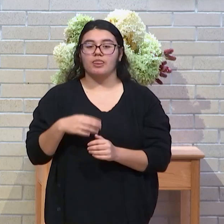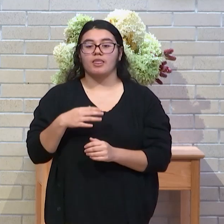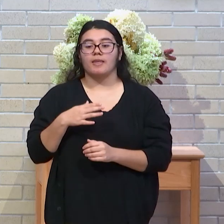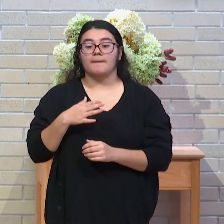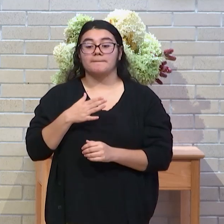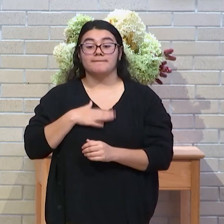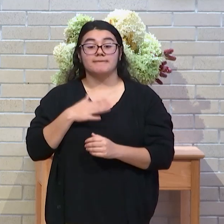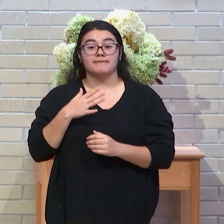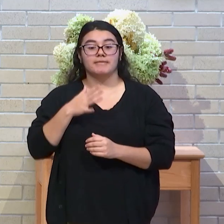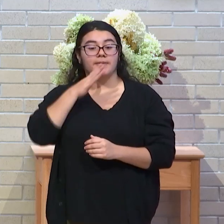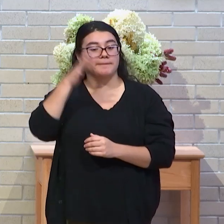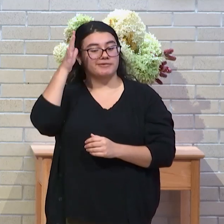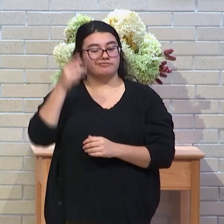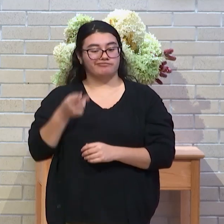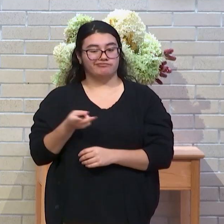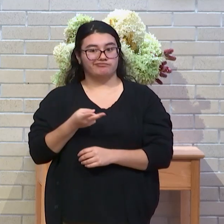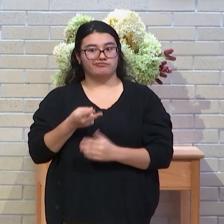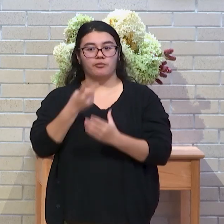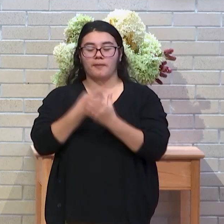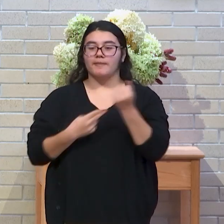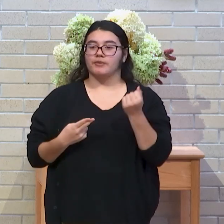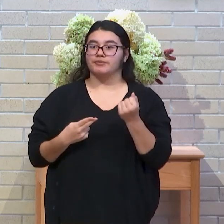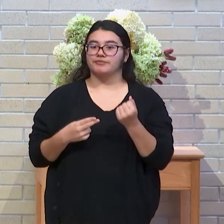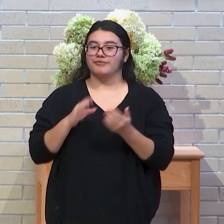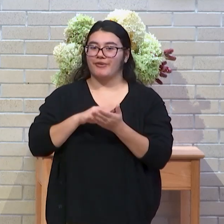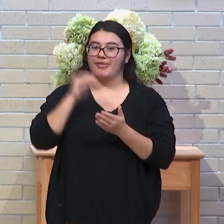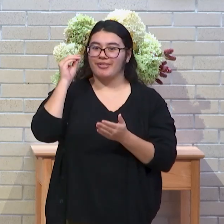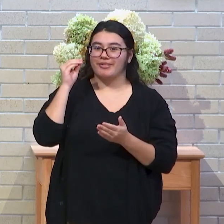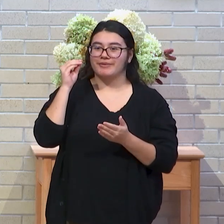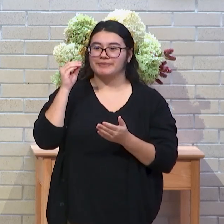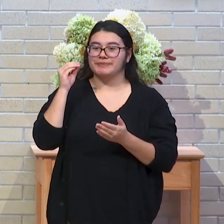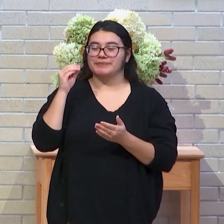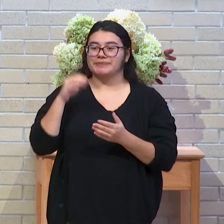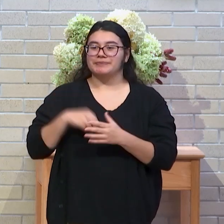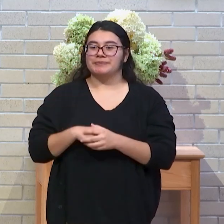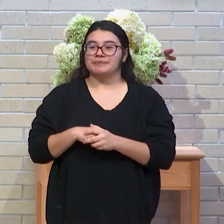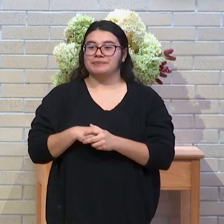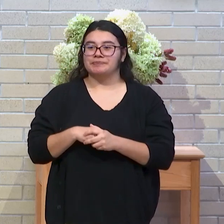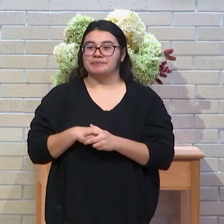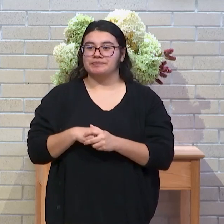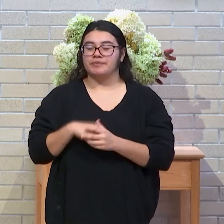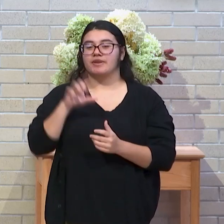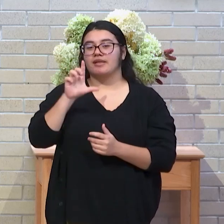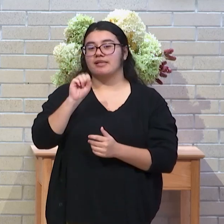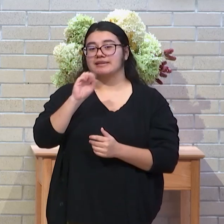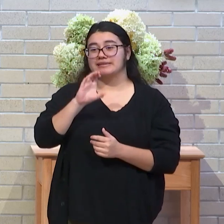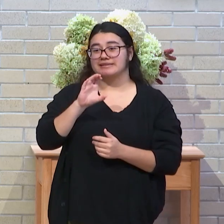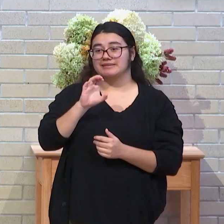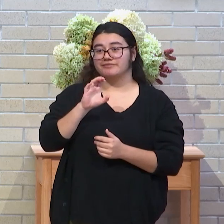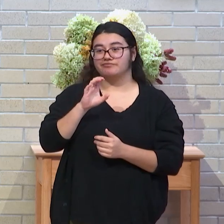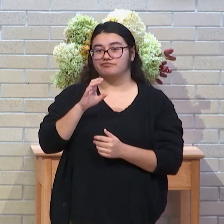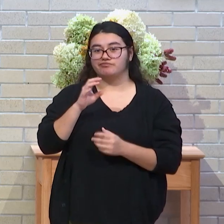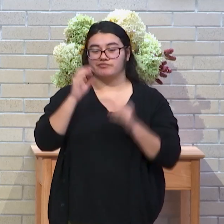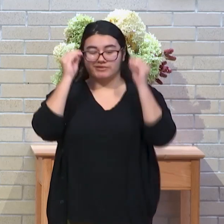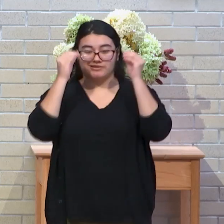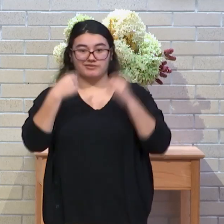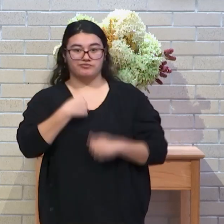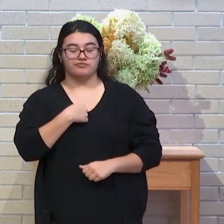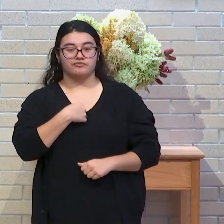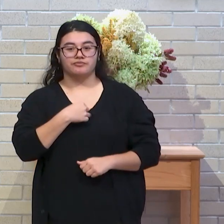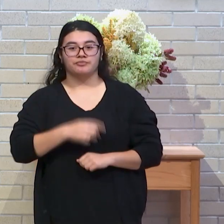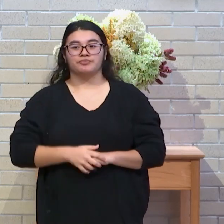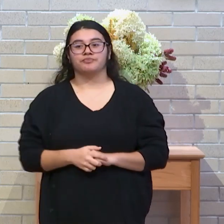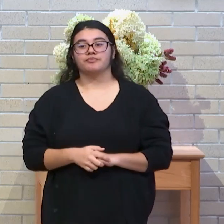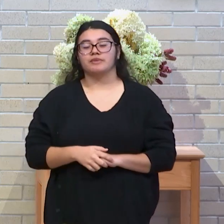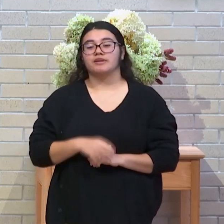gaps. So I guess you can say I was cheating on my Spanish. We mostly Well, LSEC is 30%